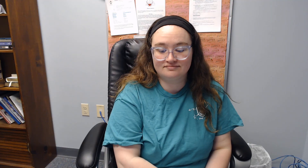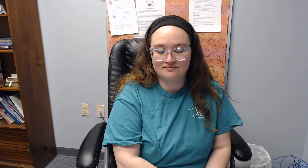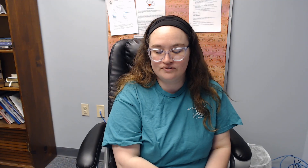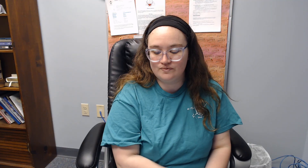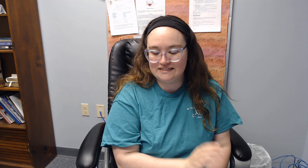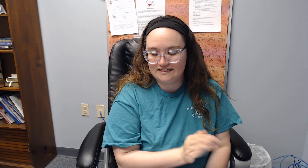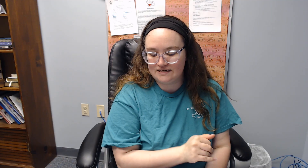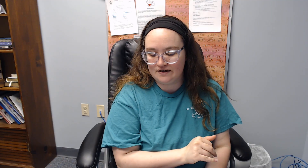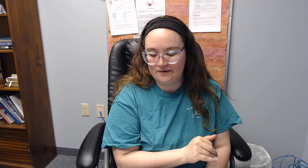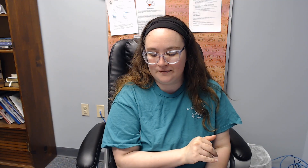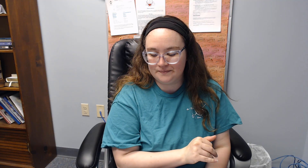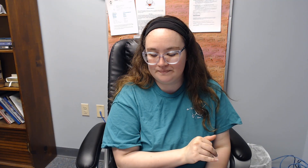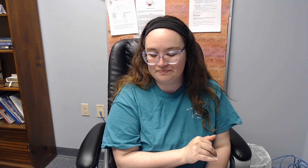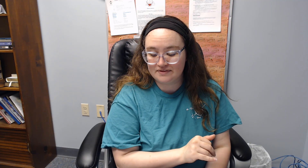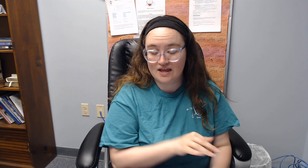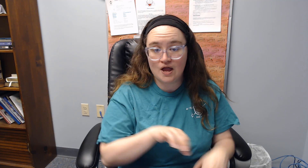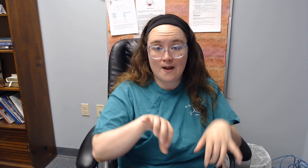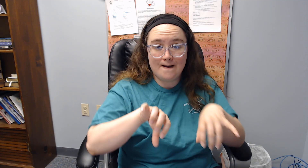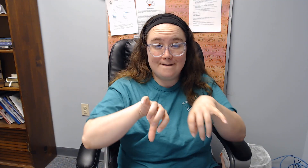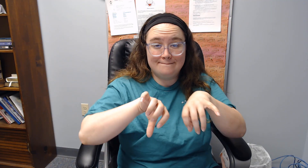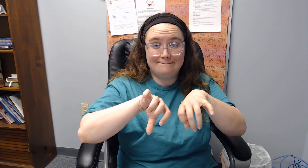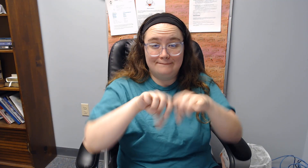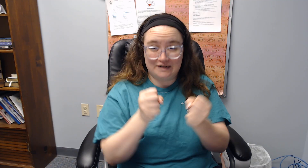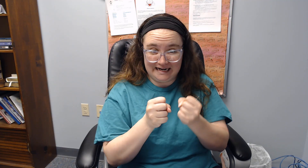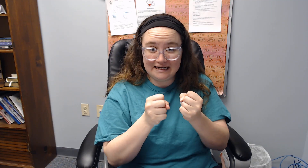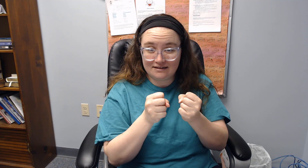we did comb, break,